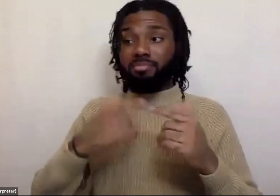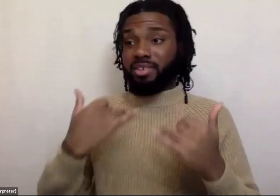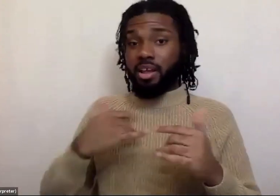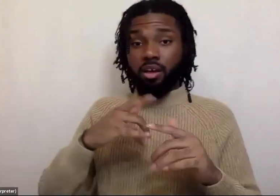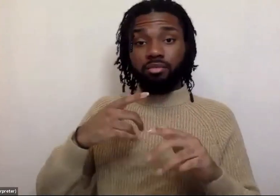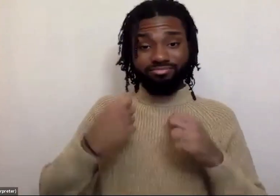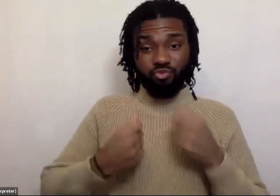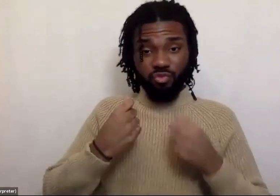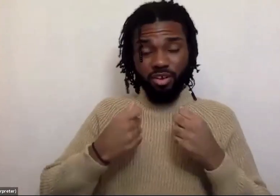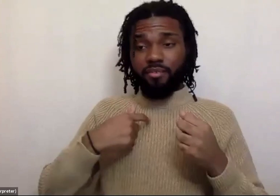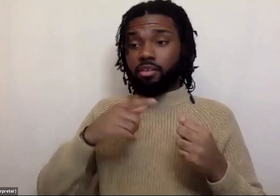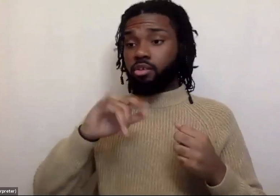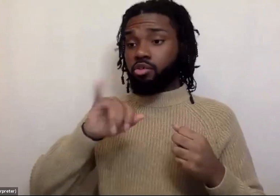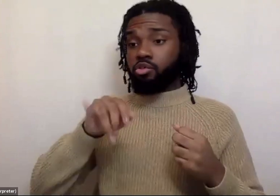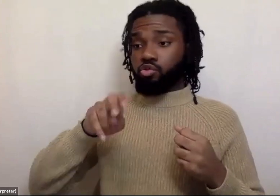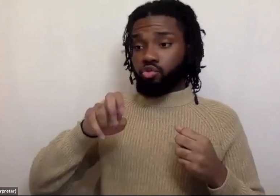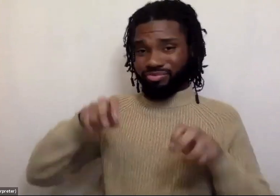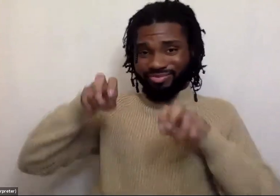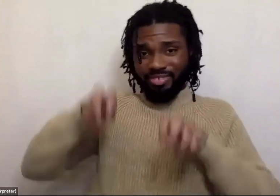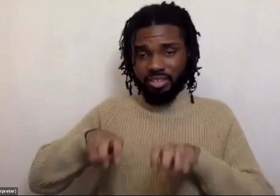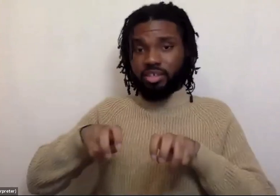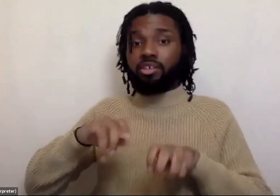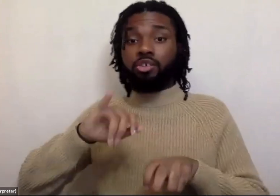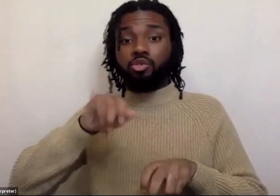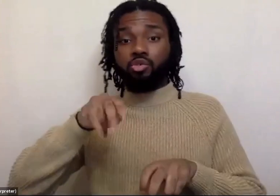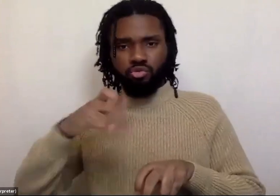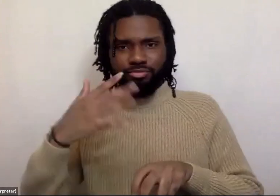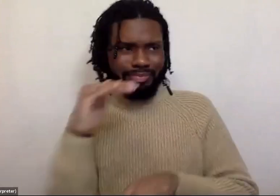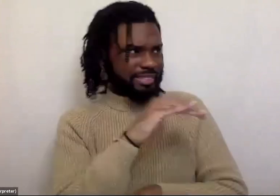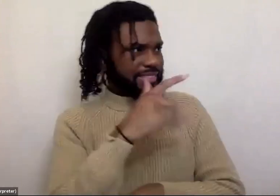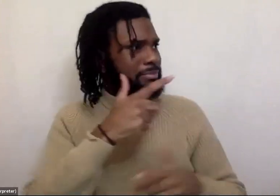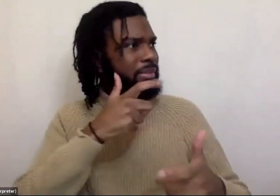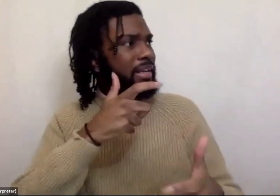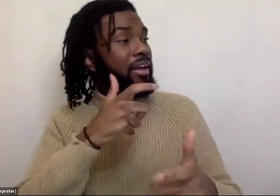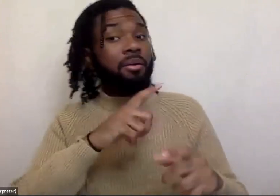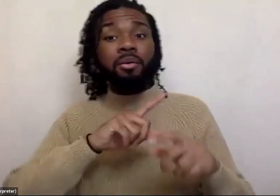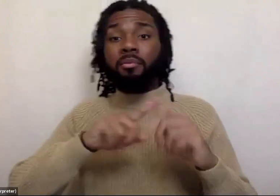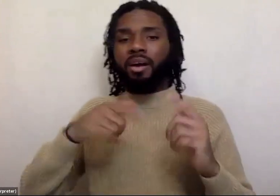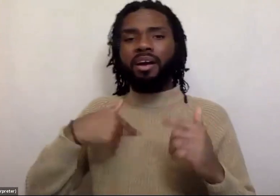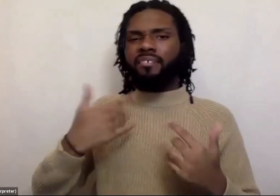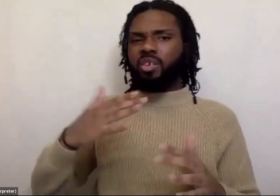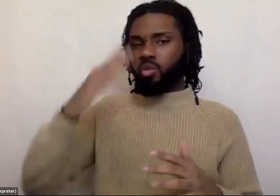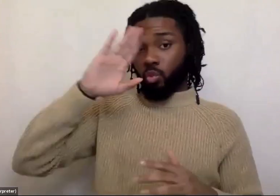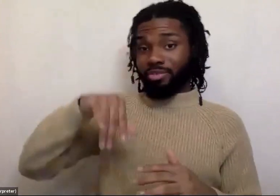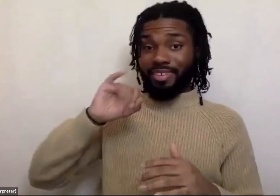mind, you don't go over the 25-mile-an-hour speed limit because then they will arrest you for speeding.